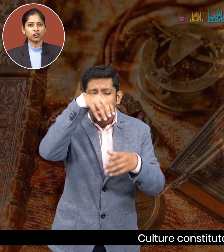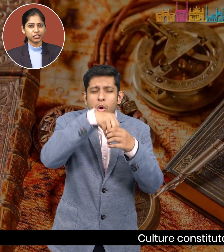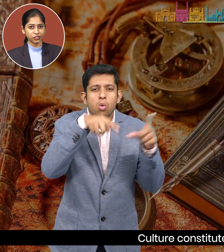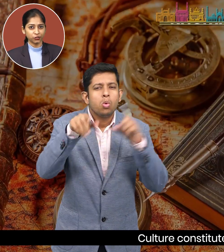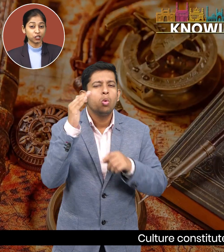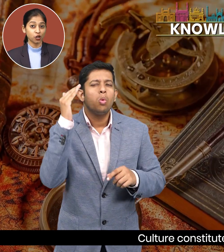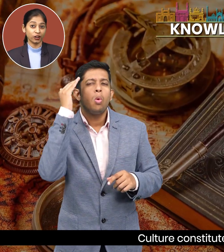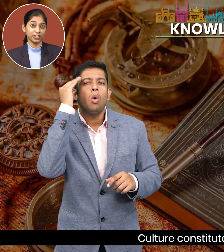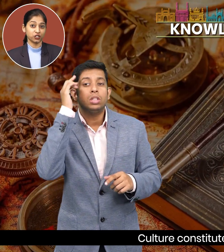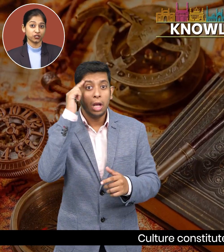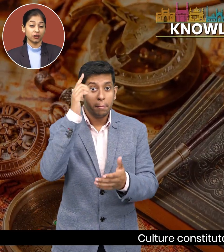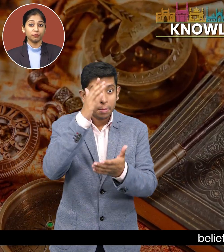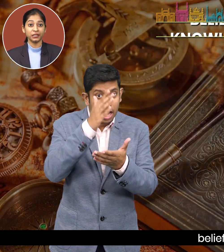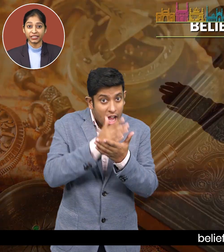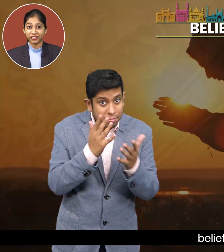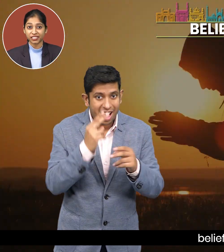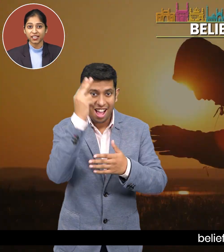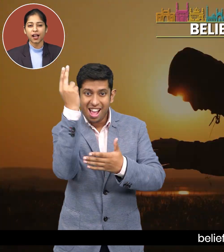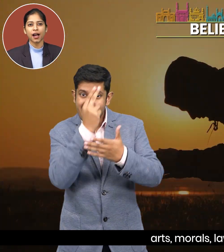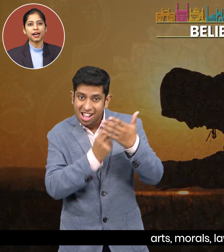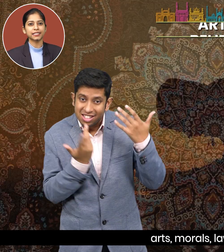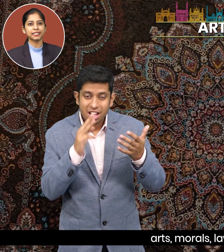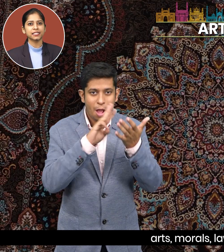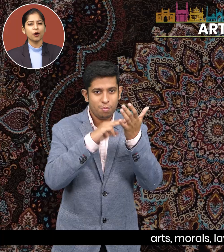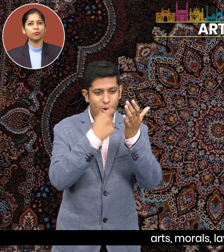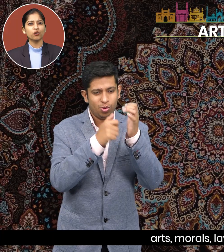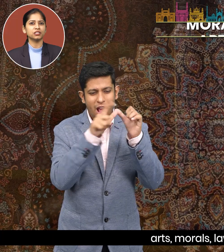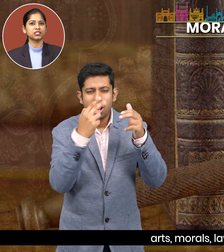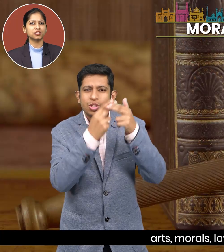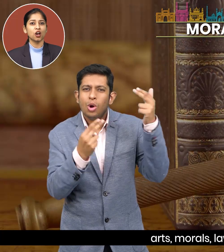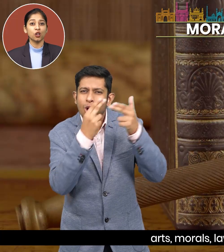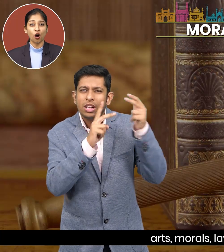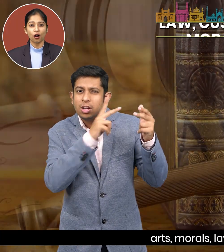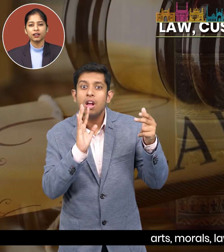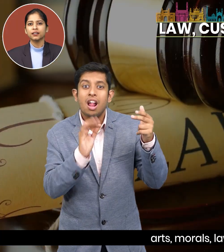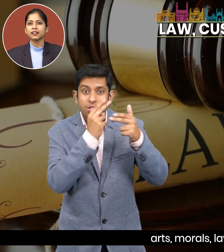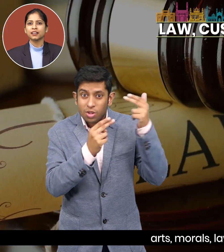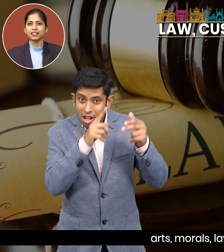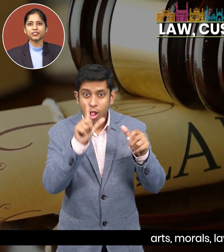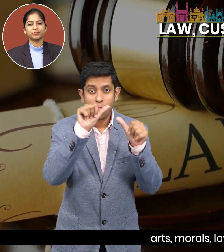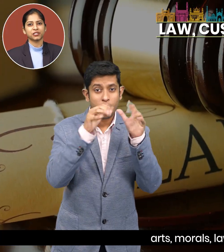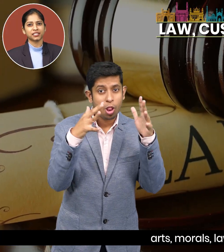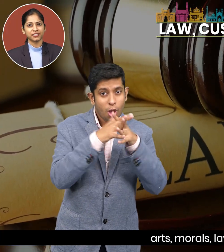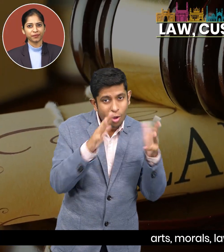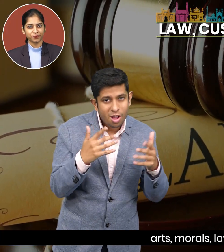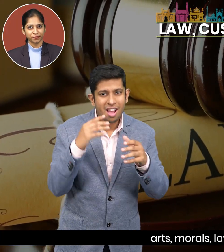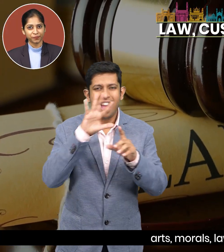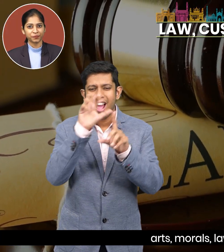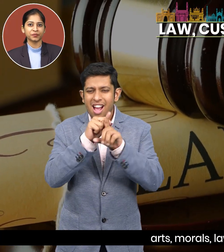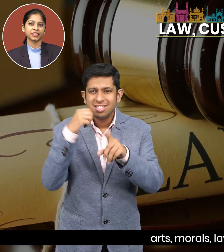Culture constitutes knowledge, beliefs, arts, morals, law, customs,